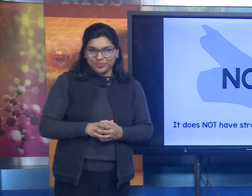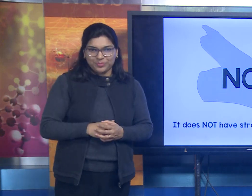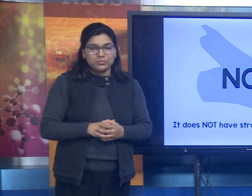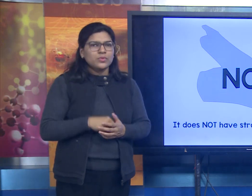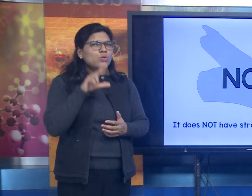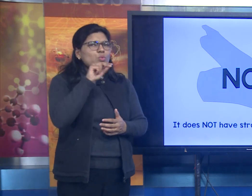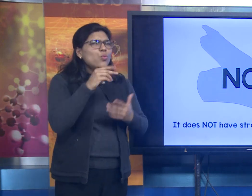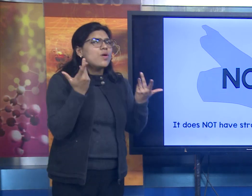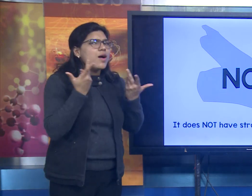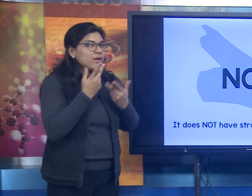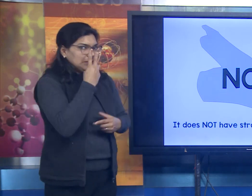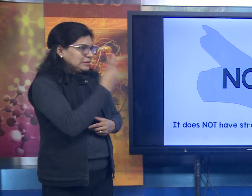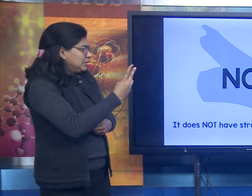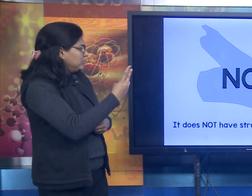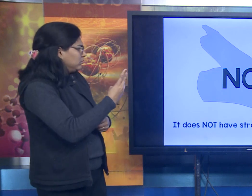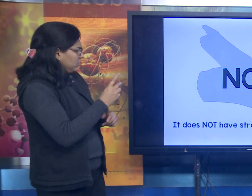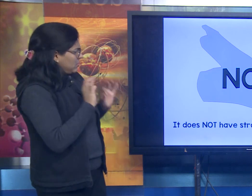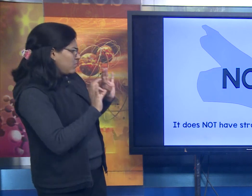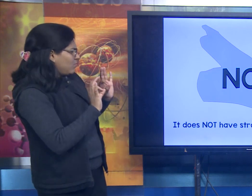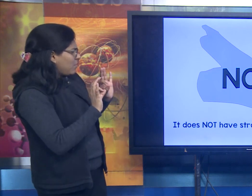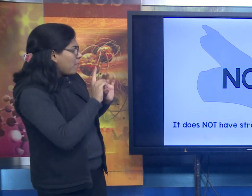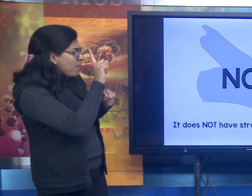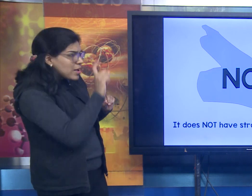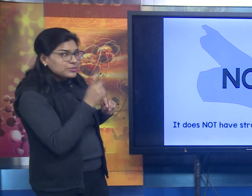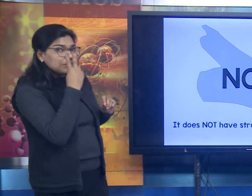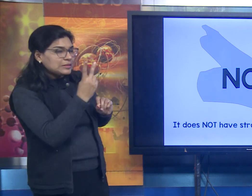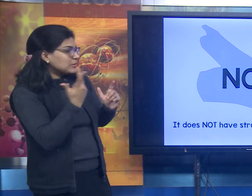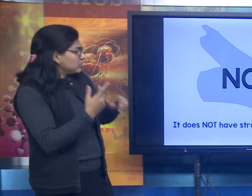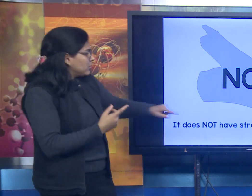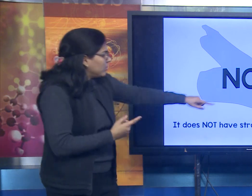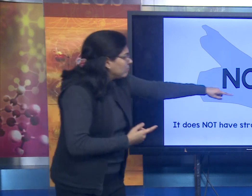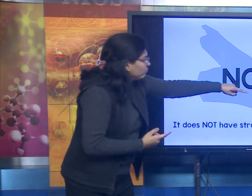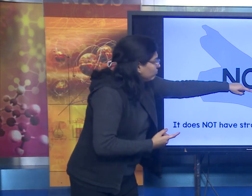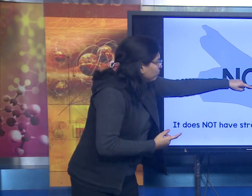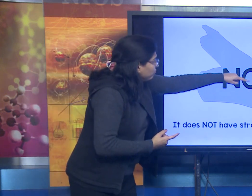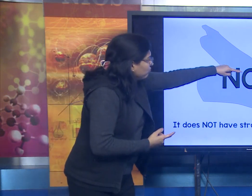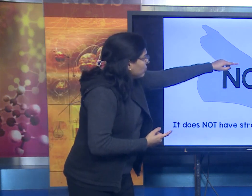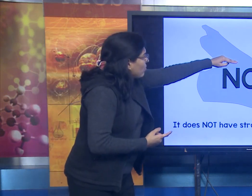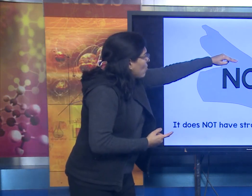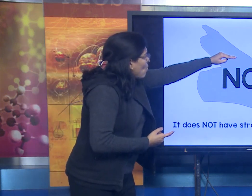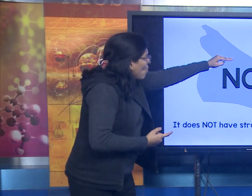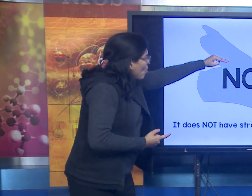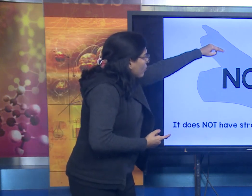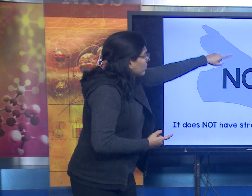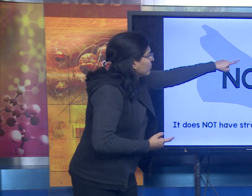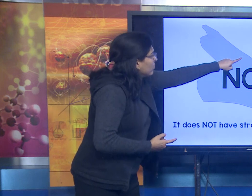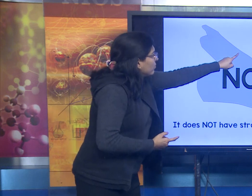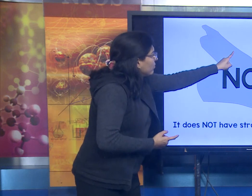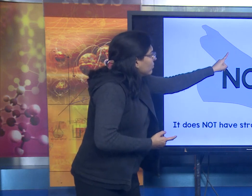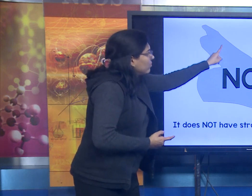No. Why? We can see the image has many lines and vertices, but